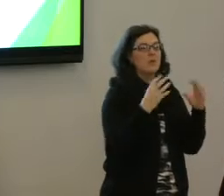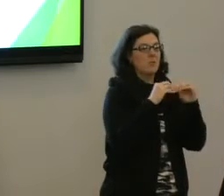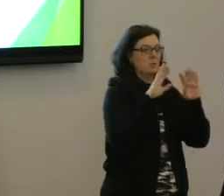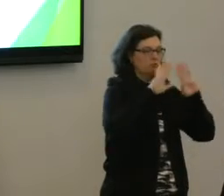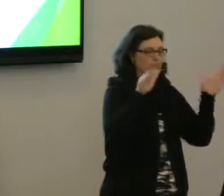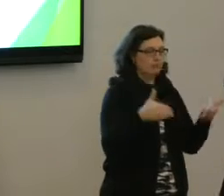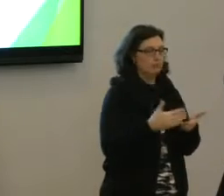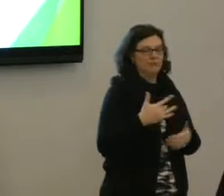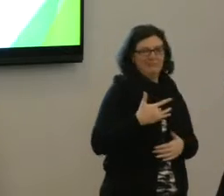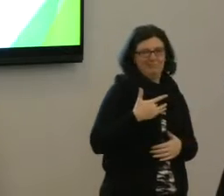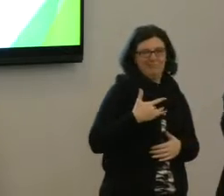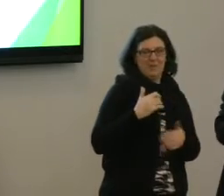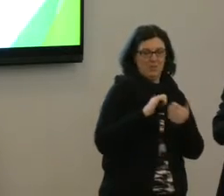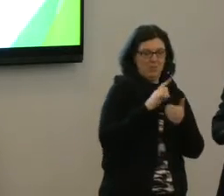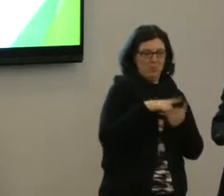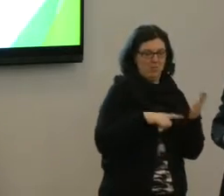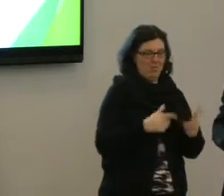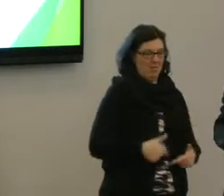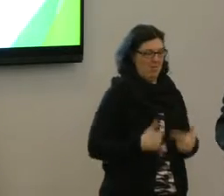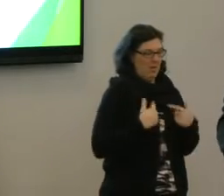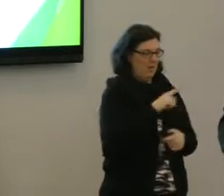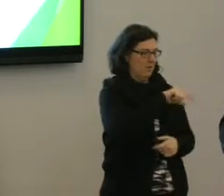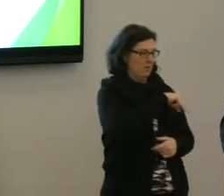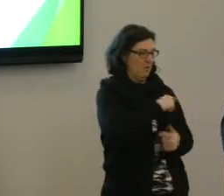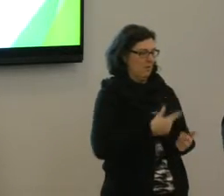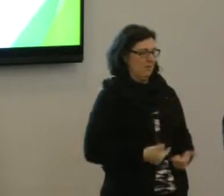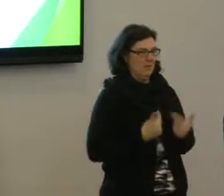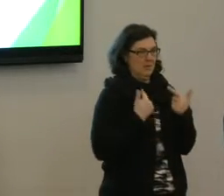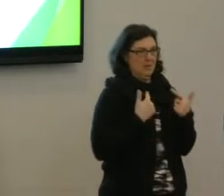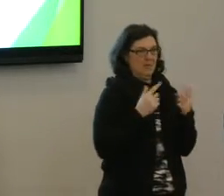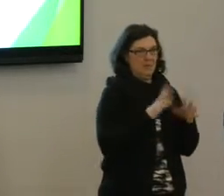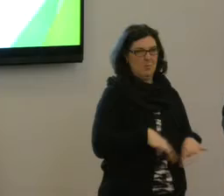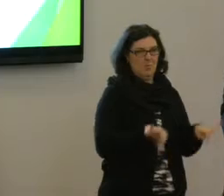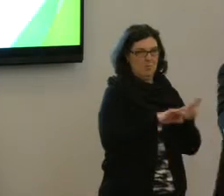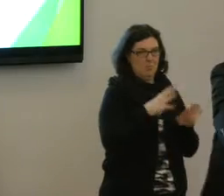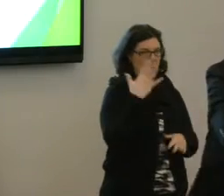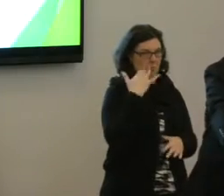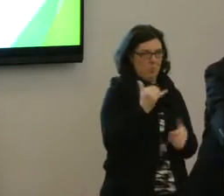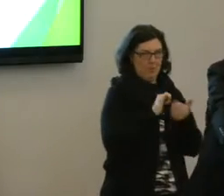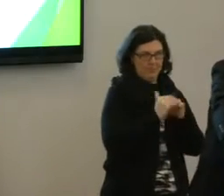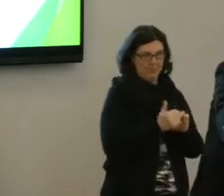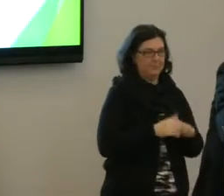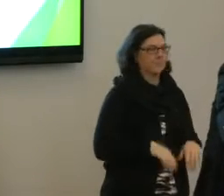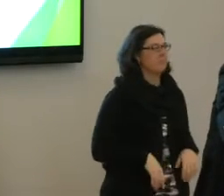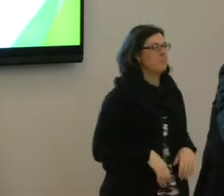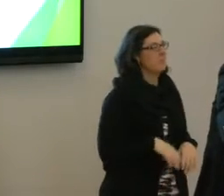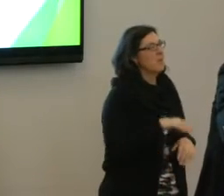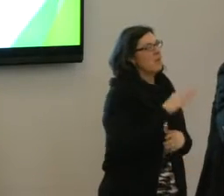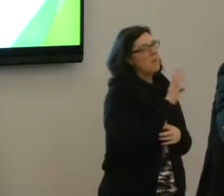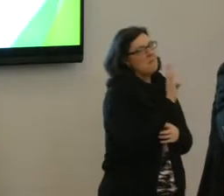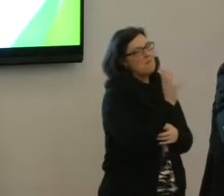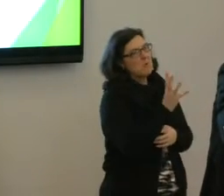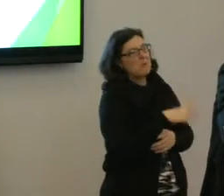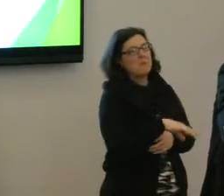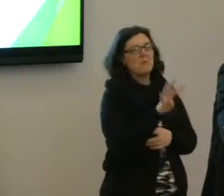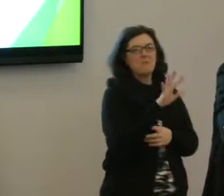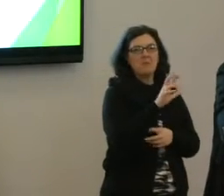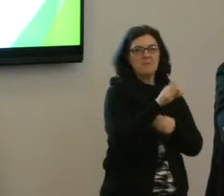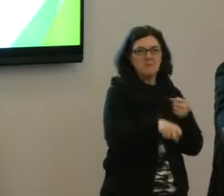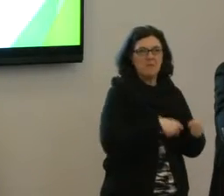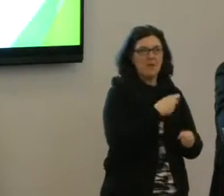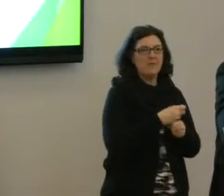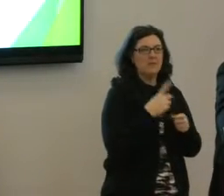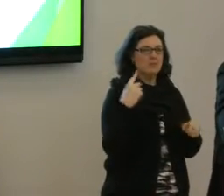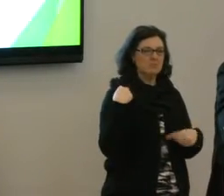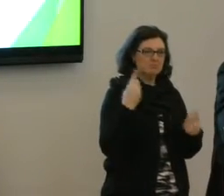holistic sense of what life and quality of life is about. And I've also spent 45 years trying to